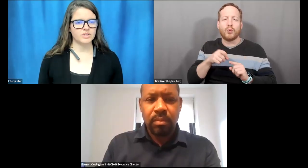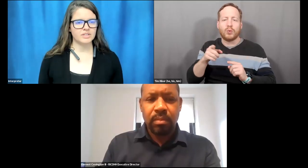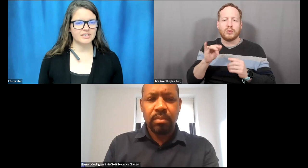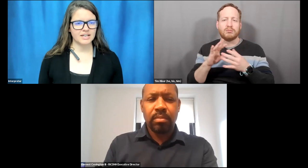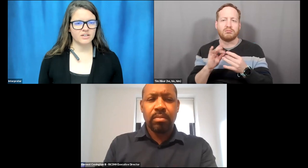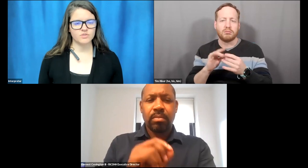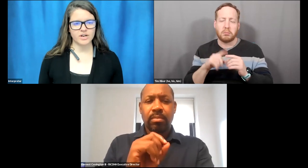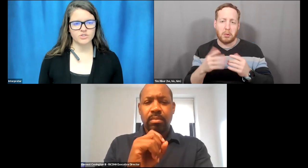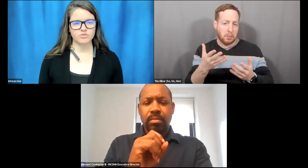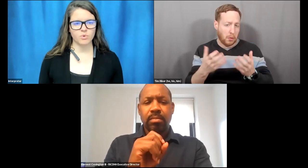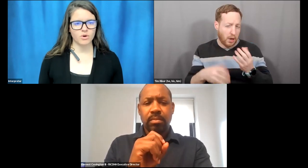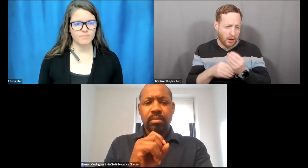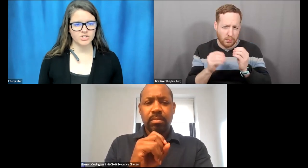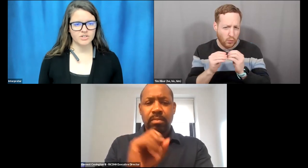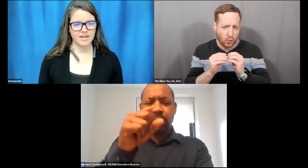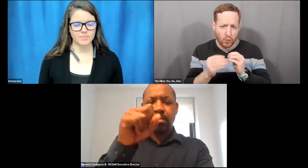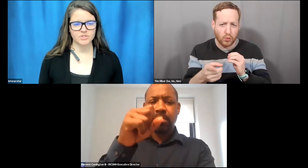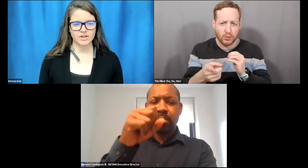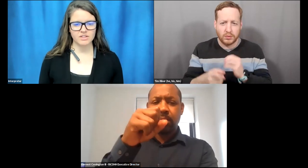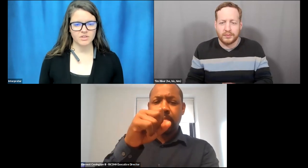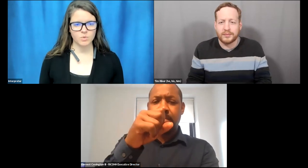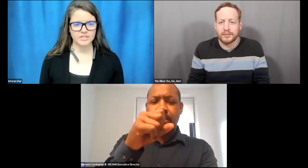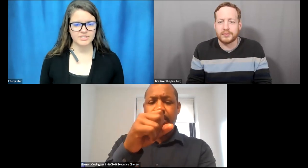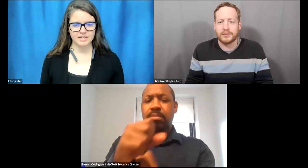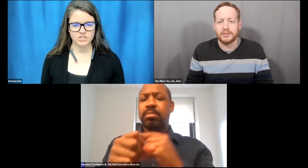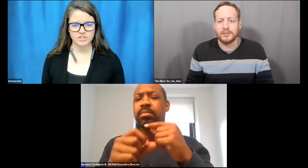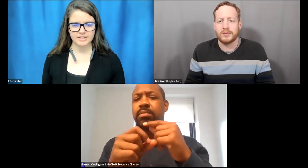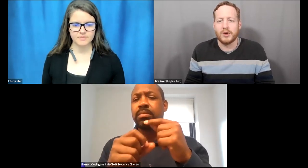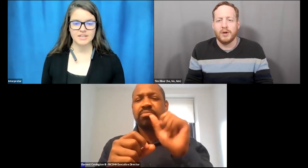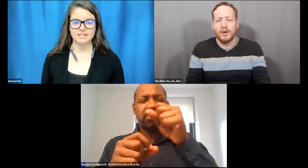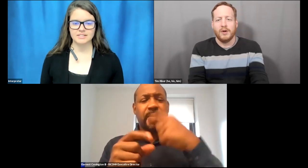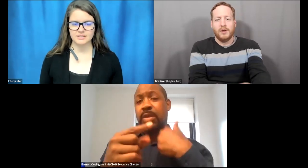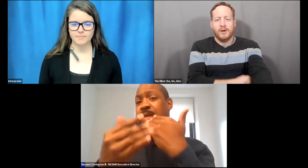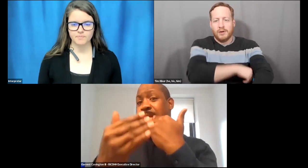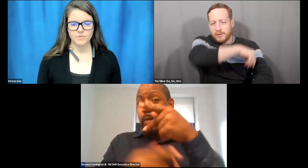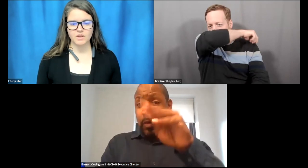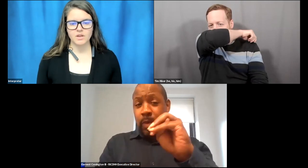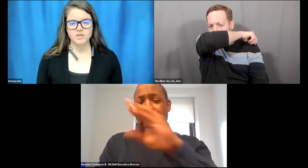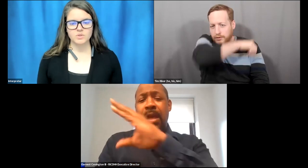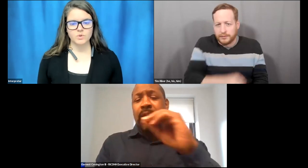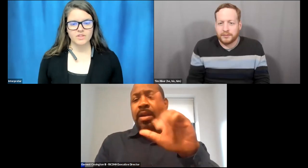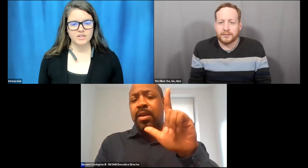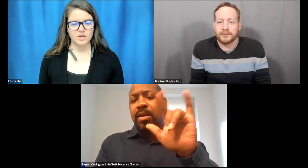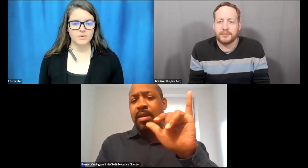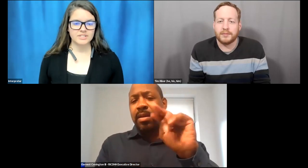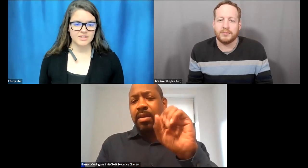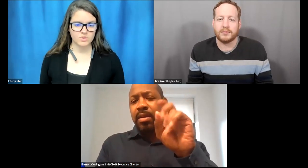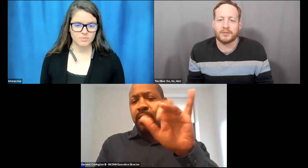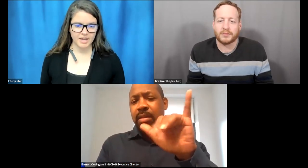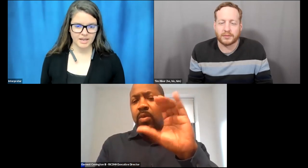the executive director's report mentioned that, but is there anything you want to say additionally? Yes. So thank you. I want to say thank you to Pam